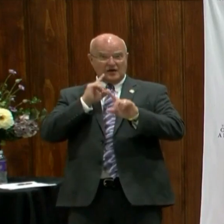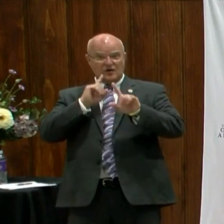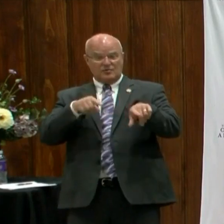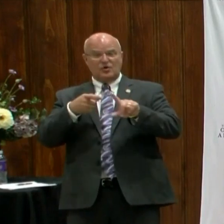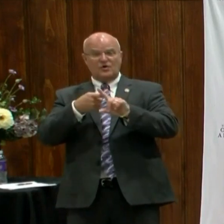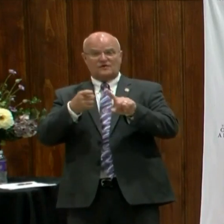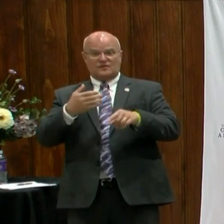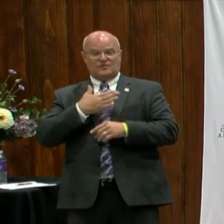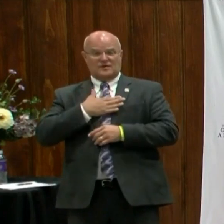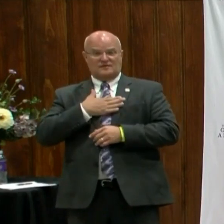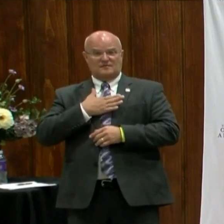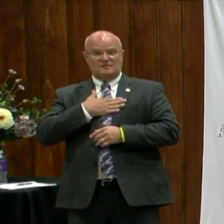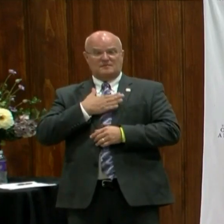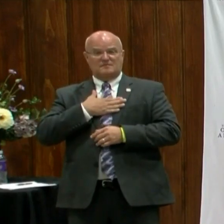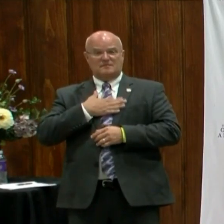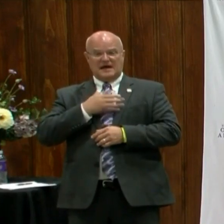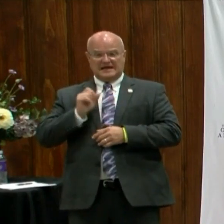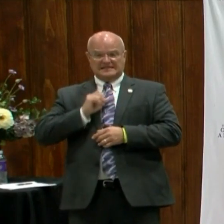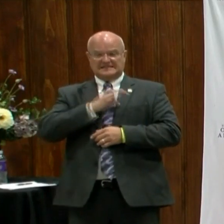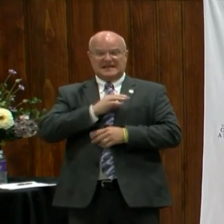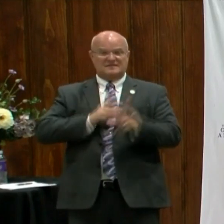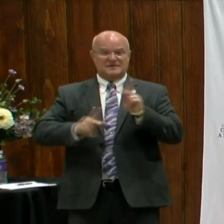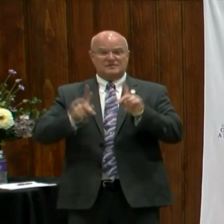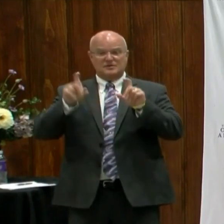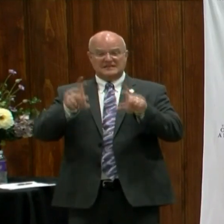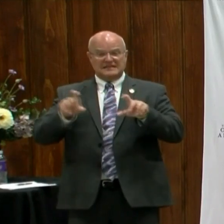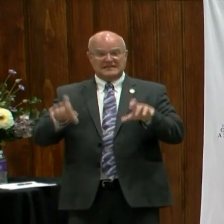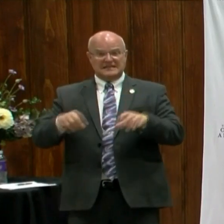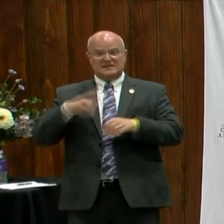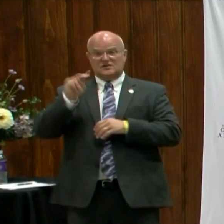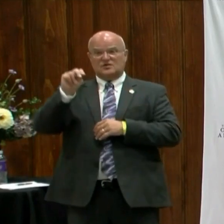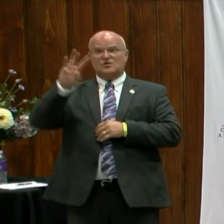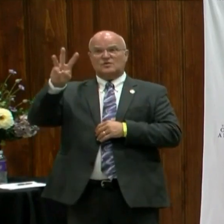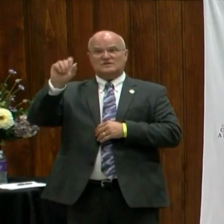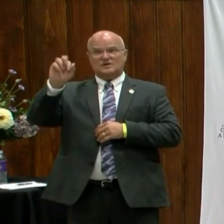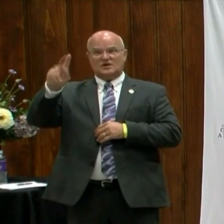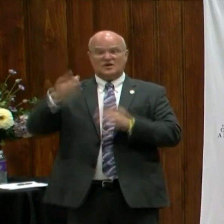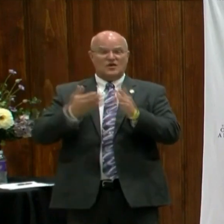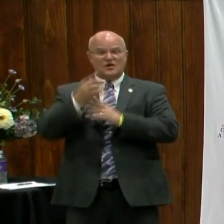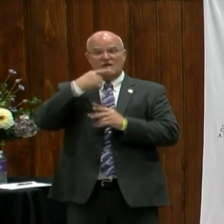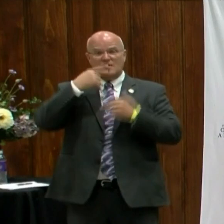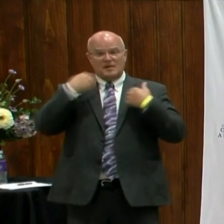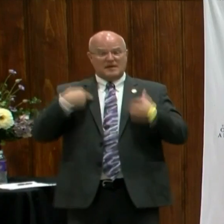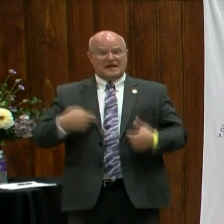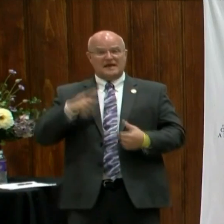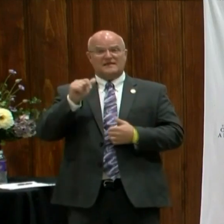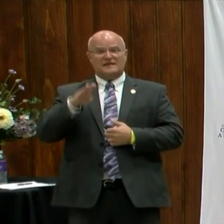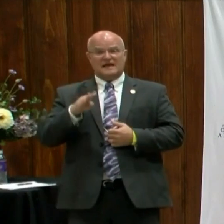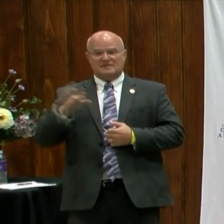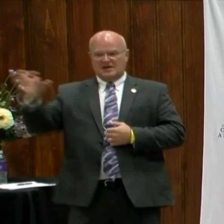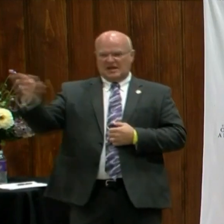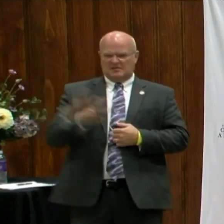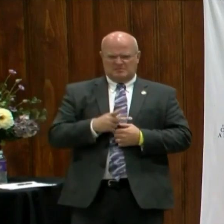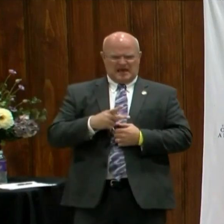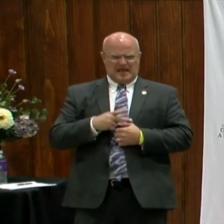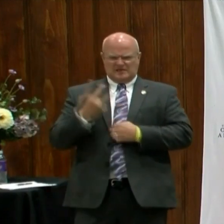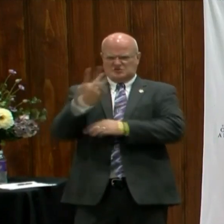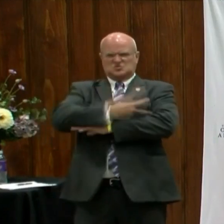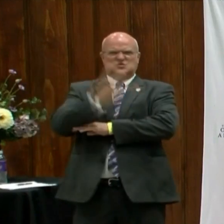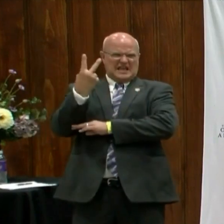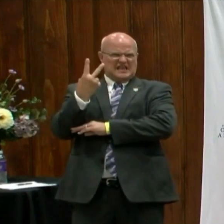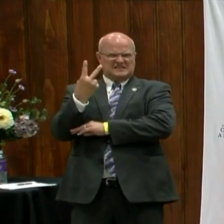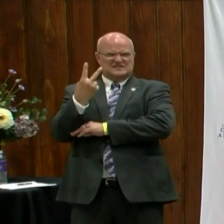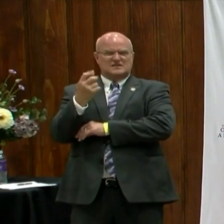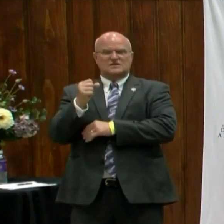from one of my staff persons who did a test in Northwest Arkansas through the public health lab, and they got it back within 2